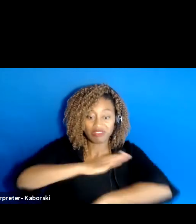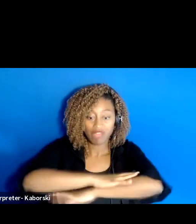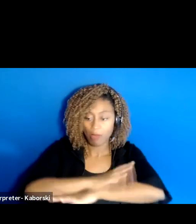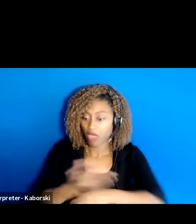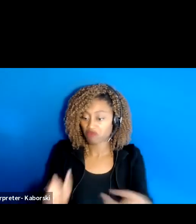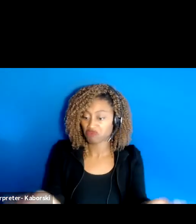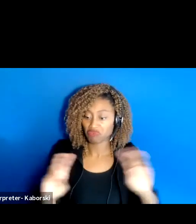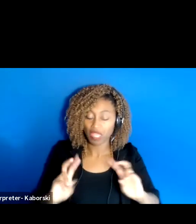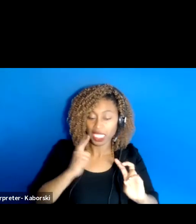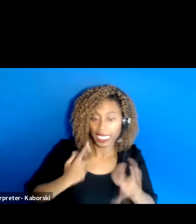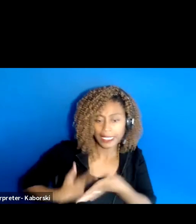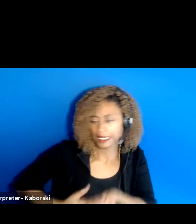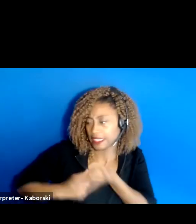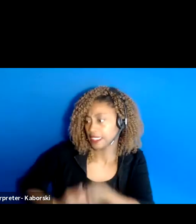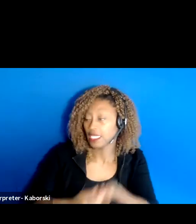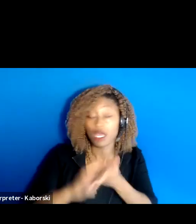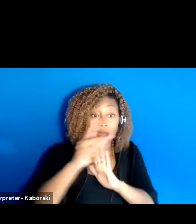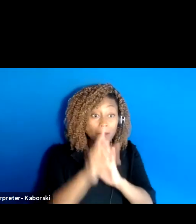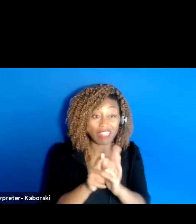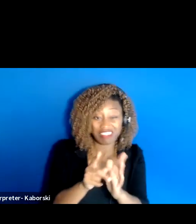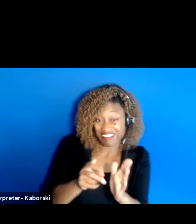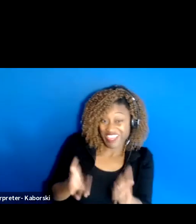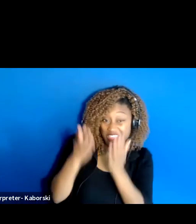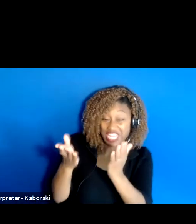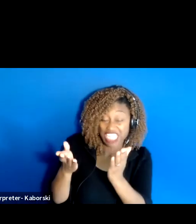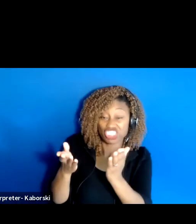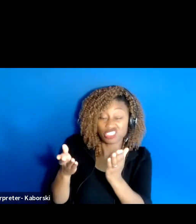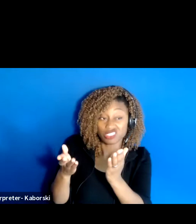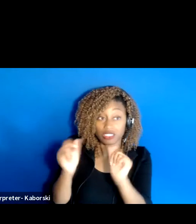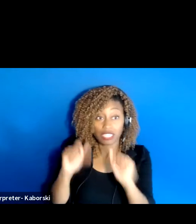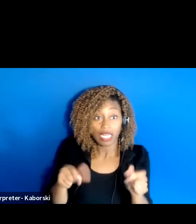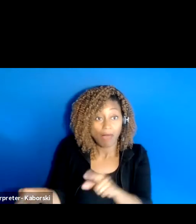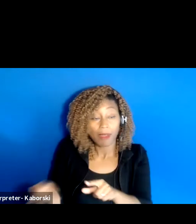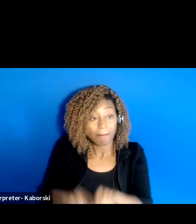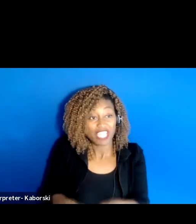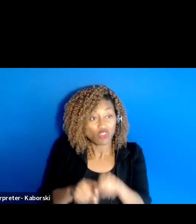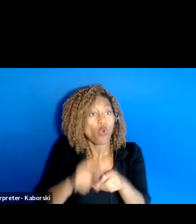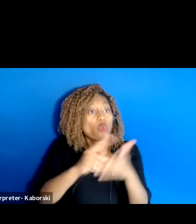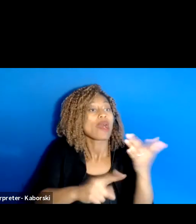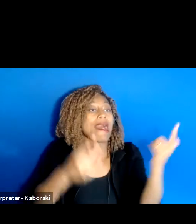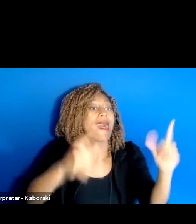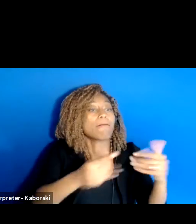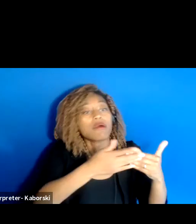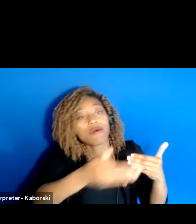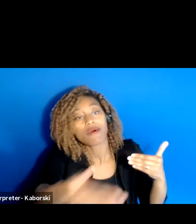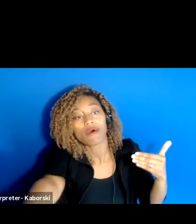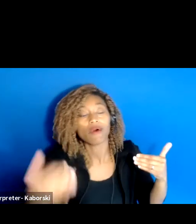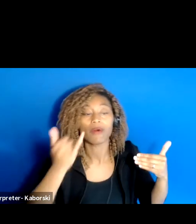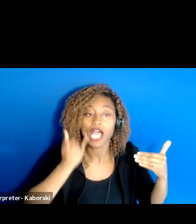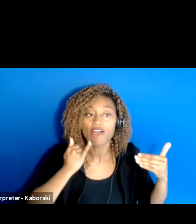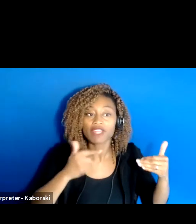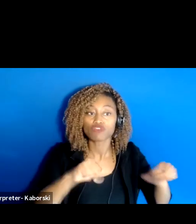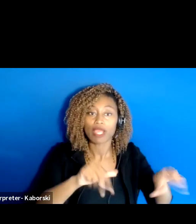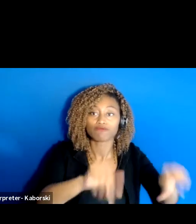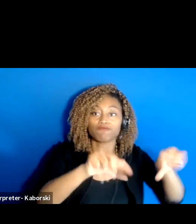policy recommendations need to come out of what's happening on the ground, that we can coordinate on that level. We